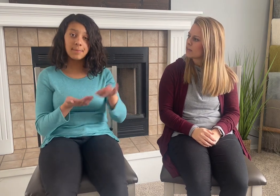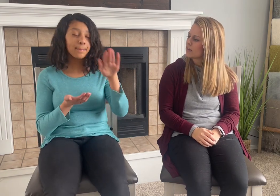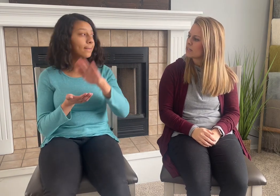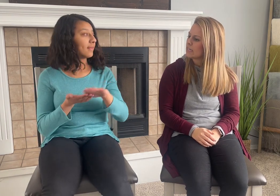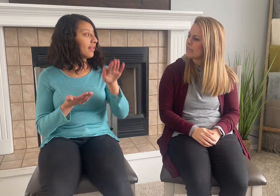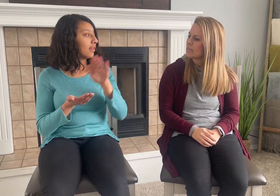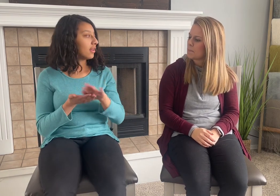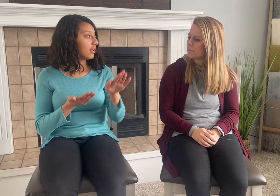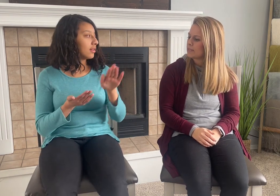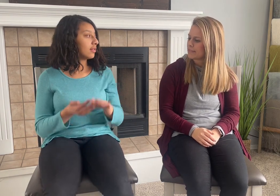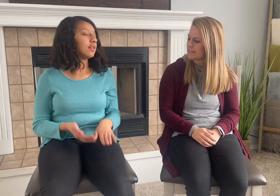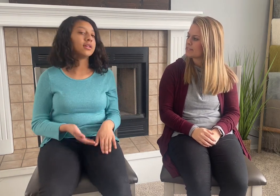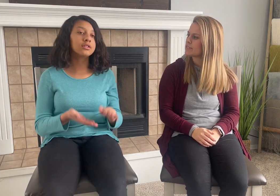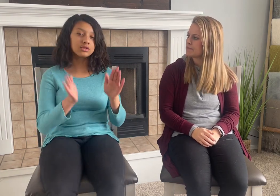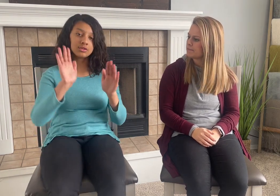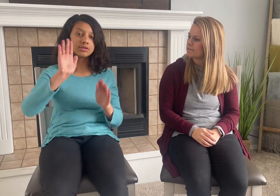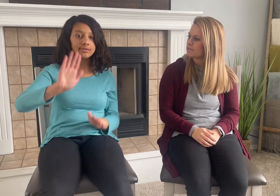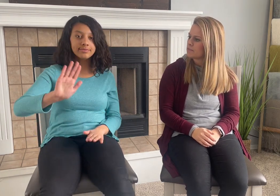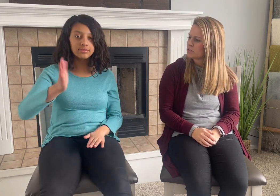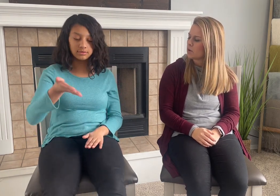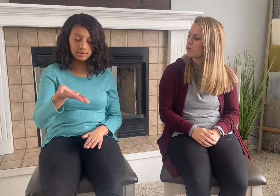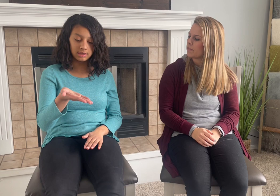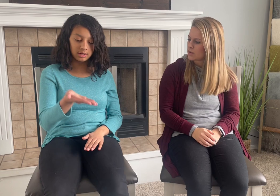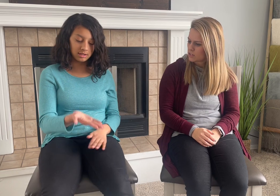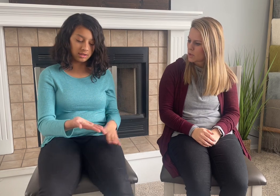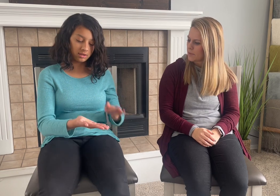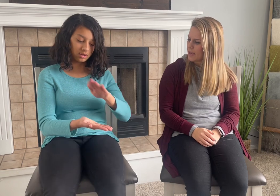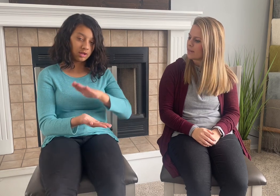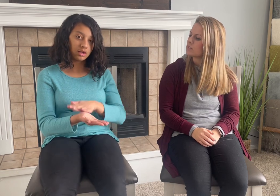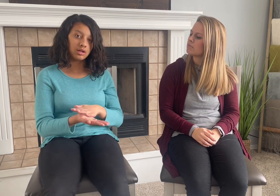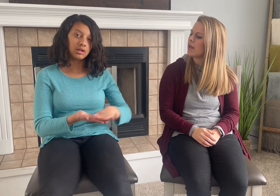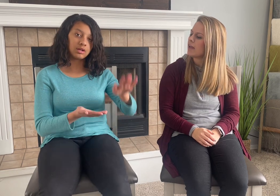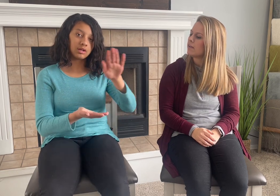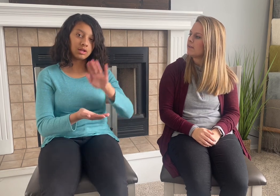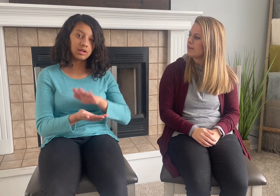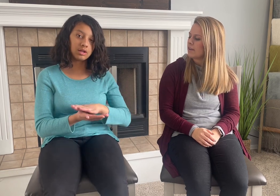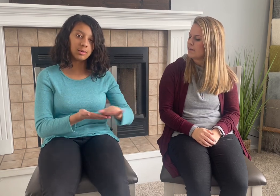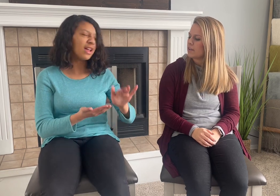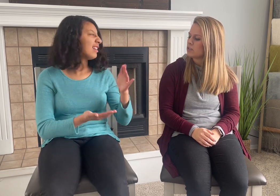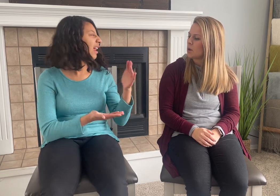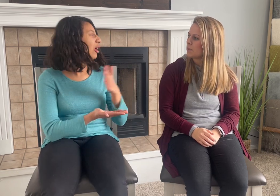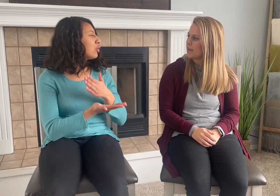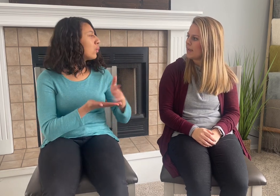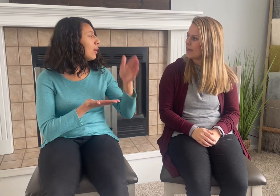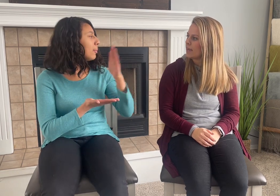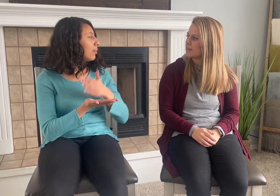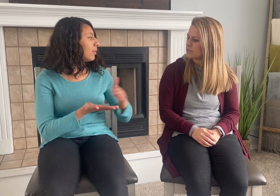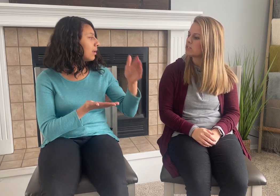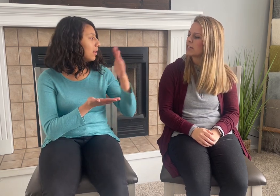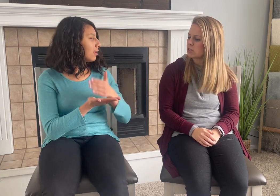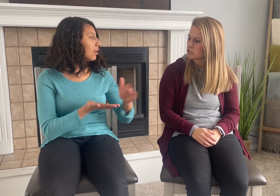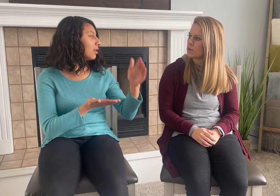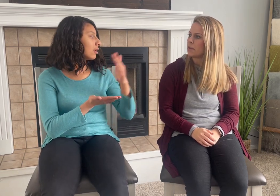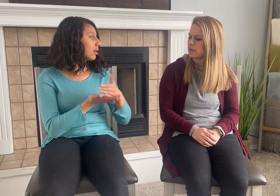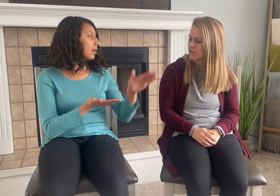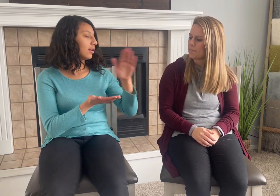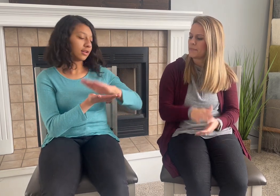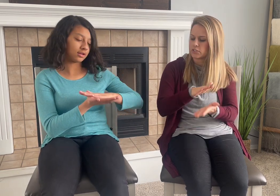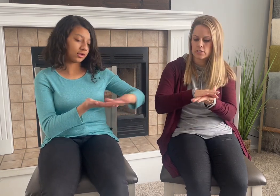Clean up like this. So non-dominant hand is flat and then dominant hand looks like you're sweeping. Yep. It's just